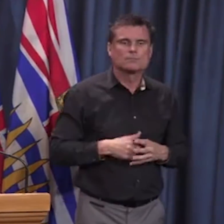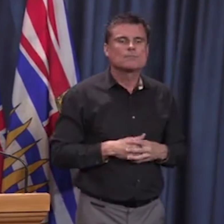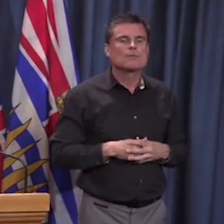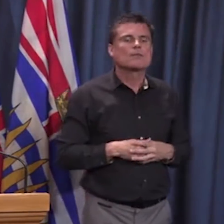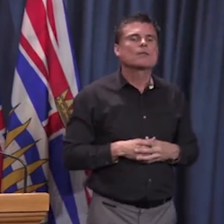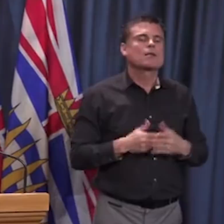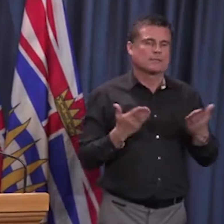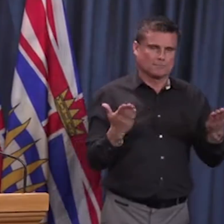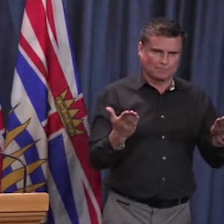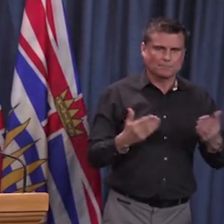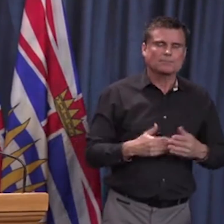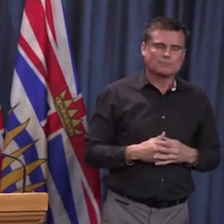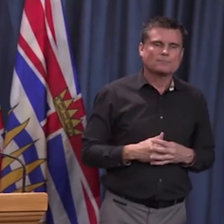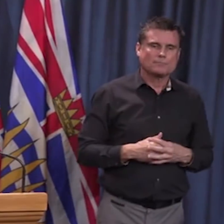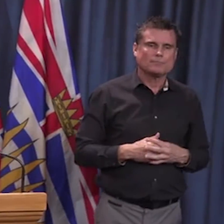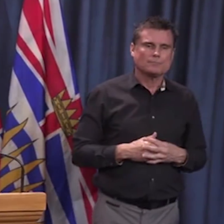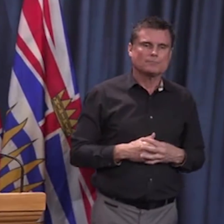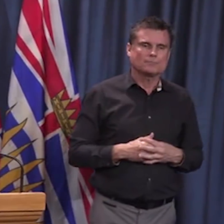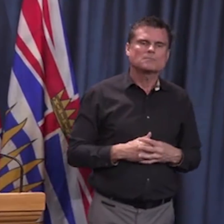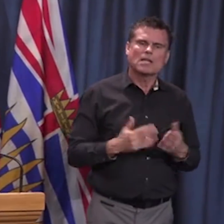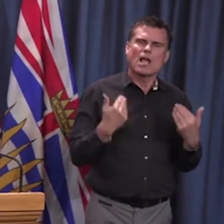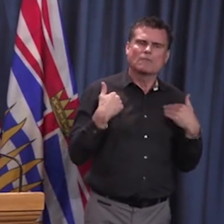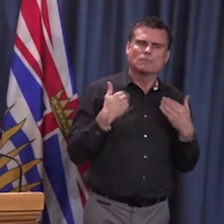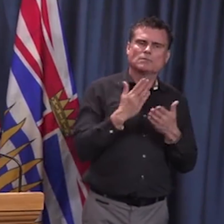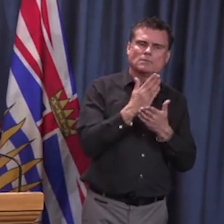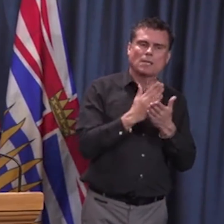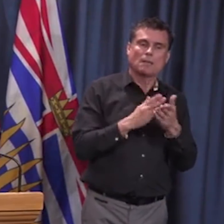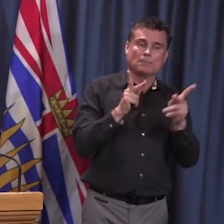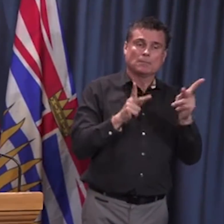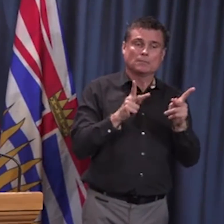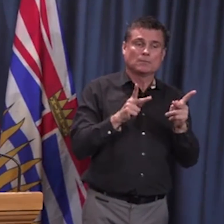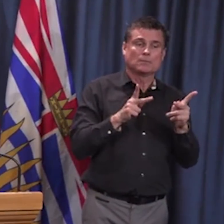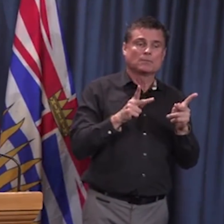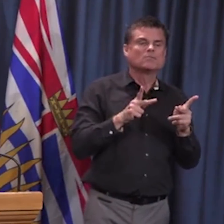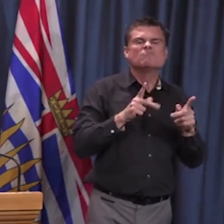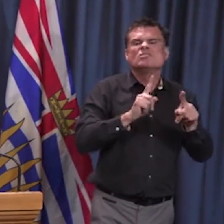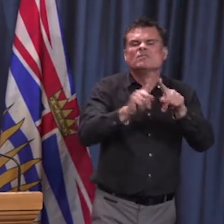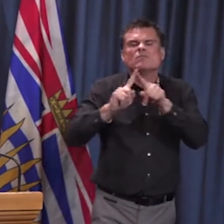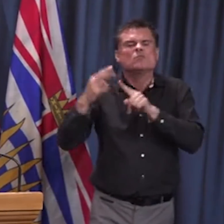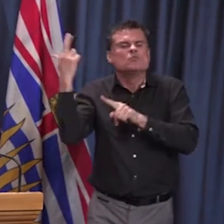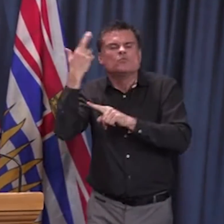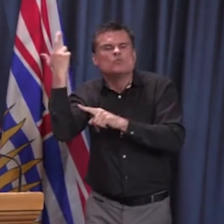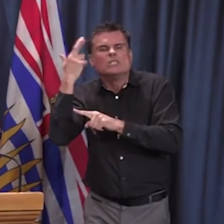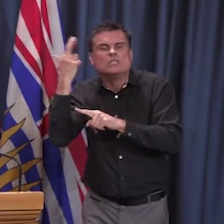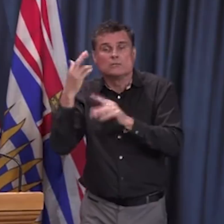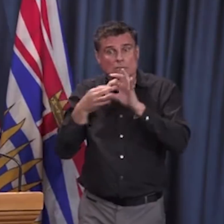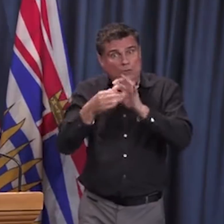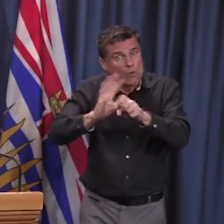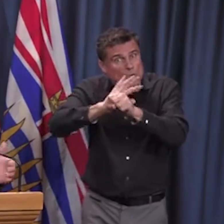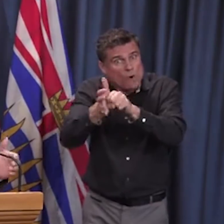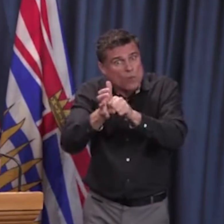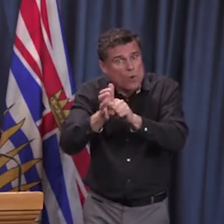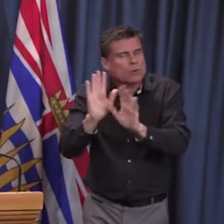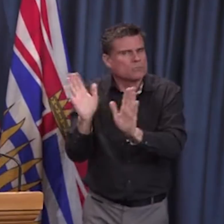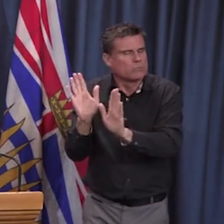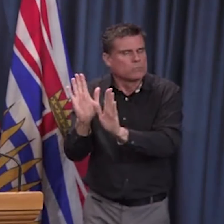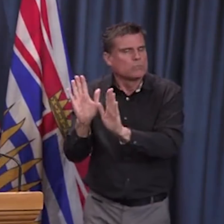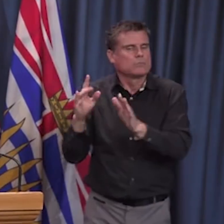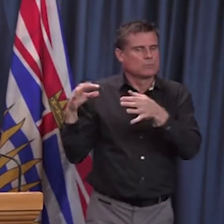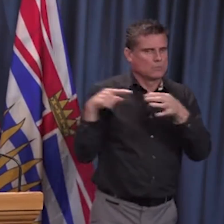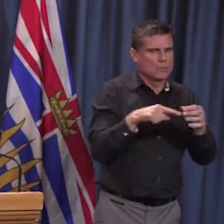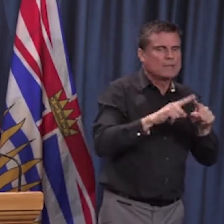of with their landlord for other reasons that have nothing to do with the pandemic, and those will